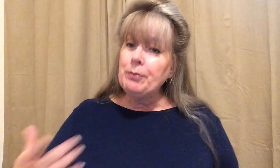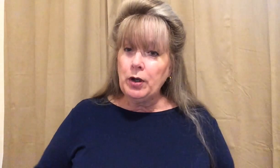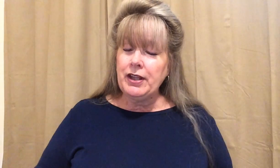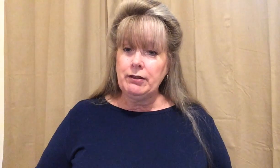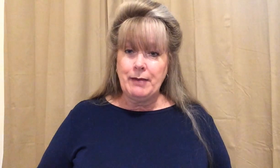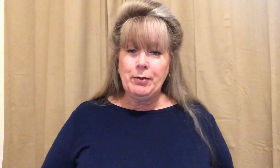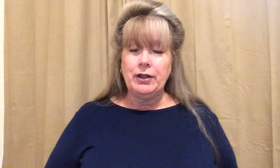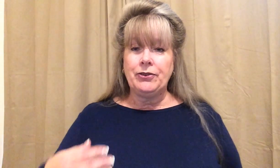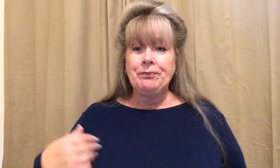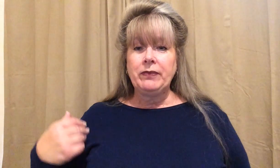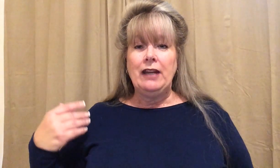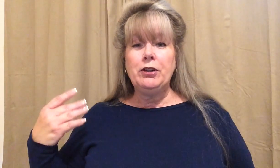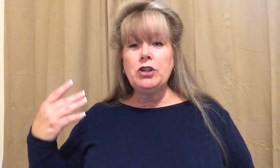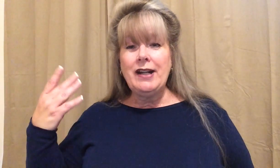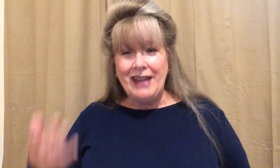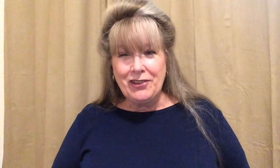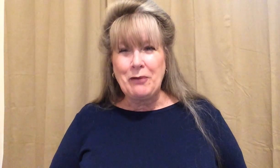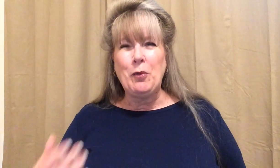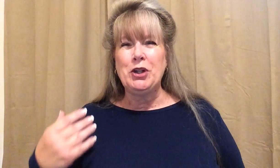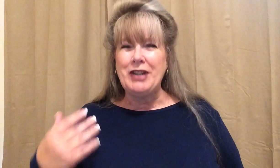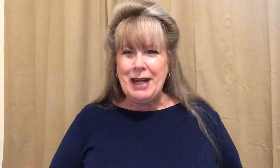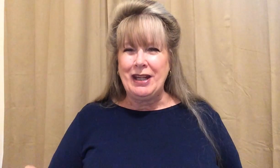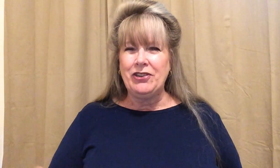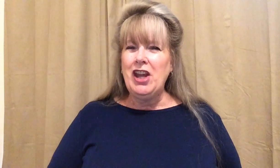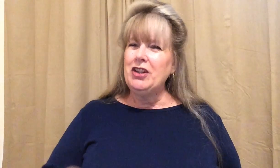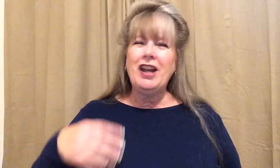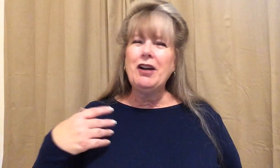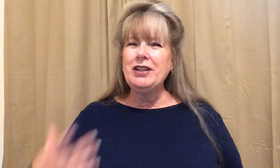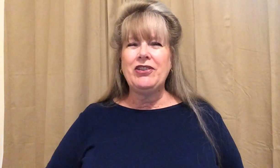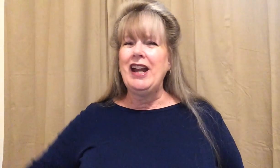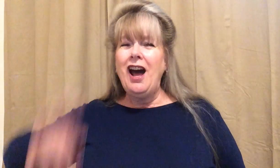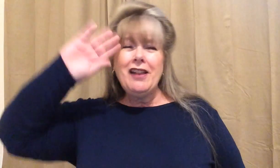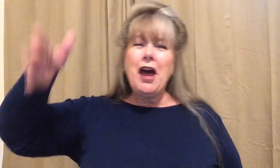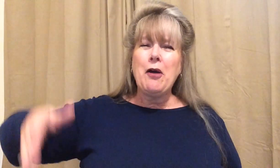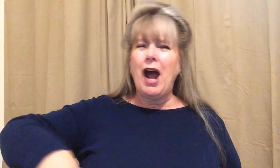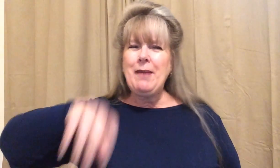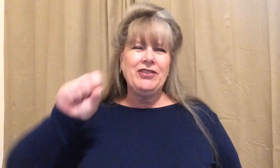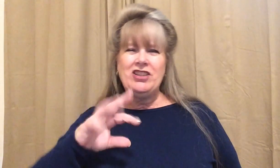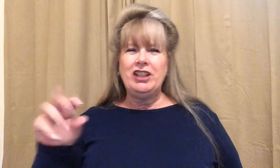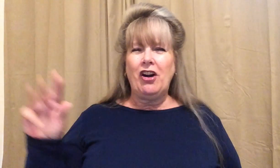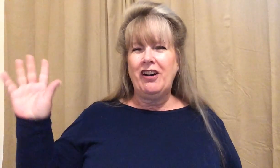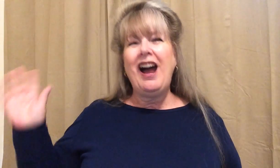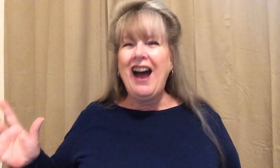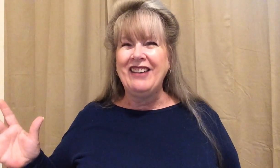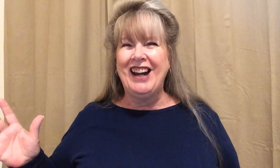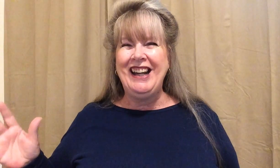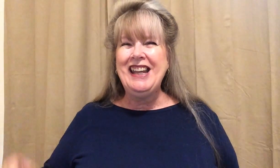important thing to remember is if you're trying to tell someone what your name is, you're not going to say, hello, I'm Sherri, right? You're